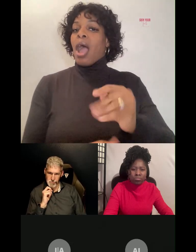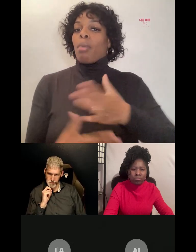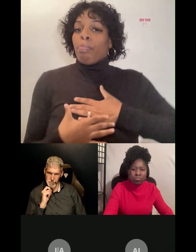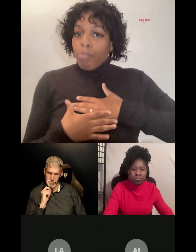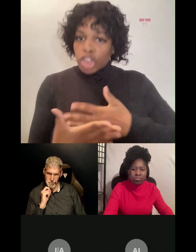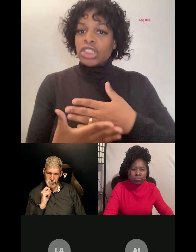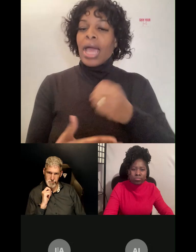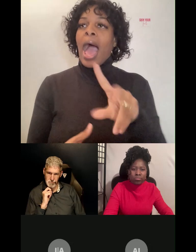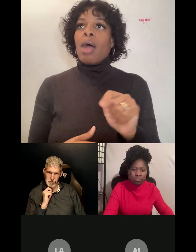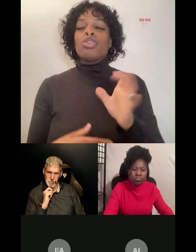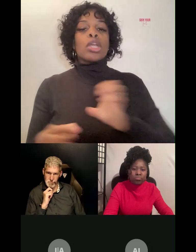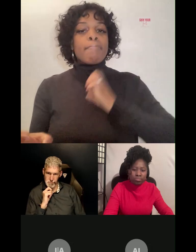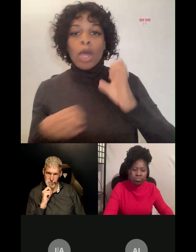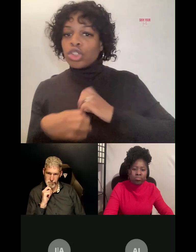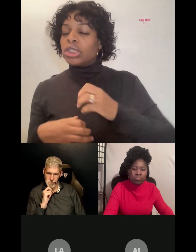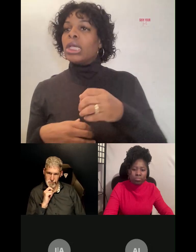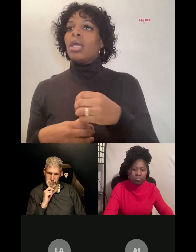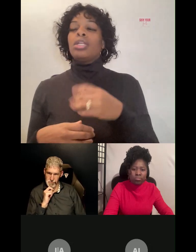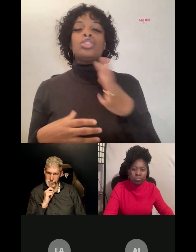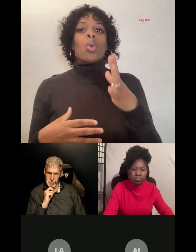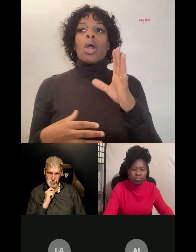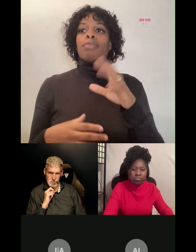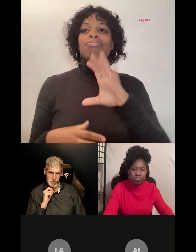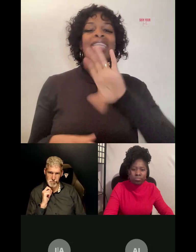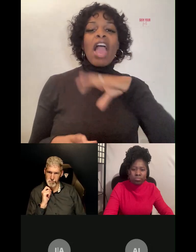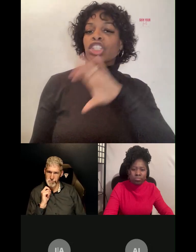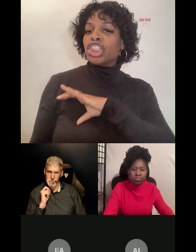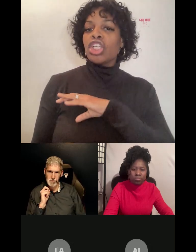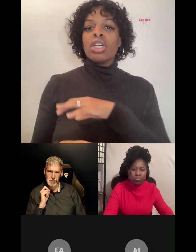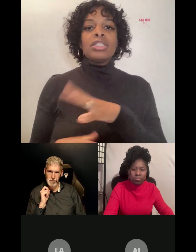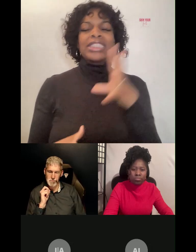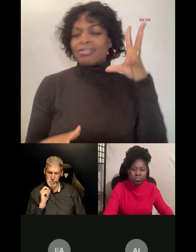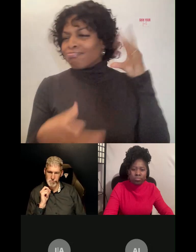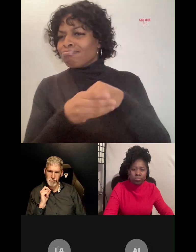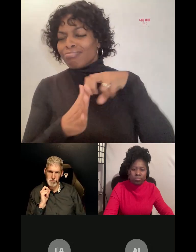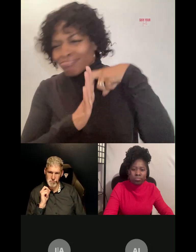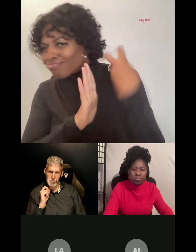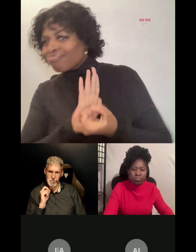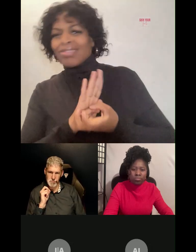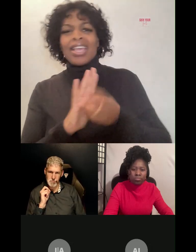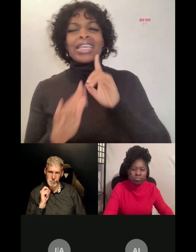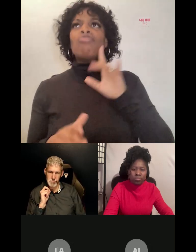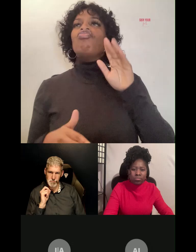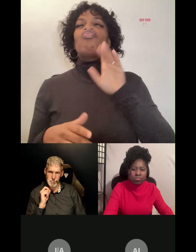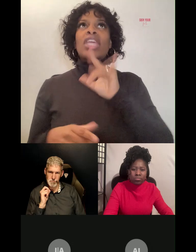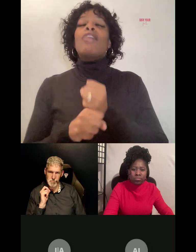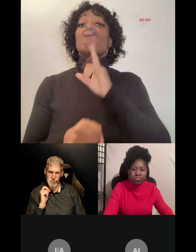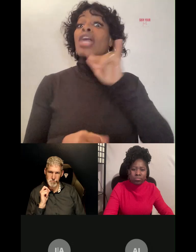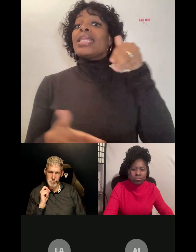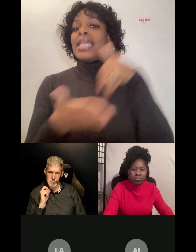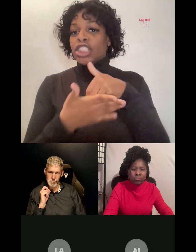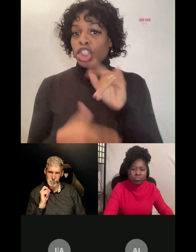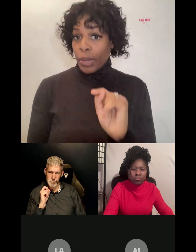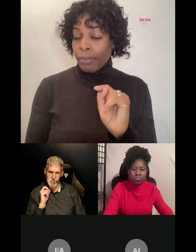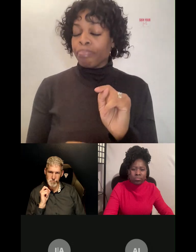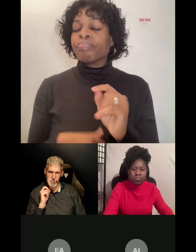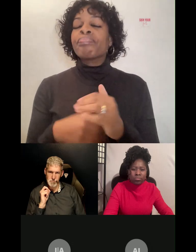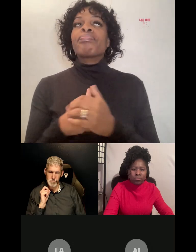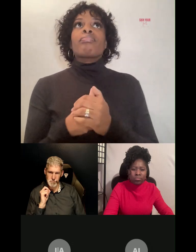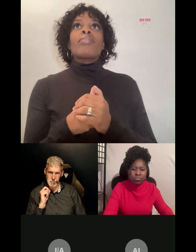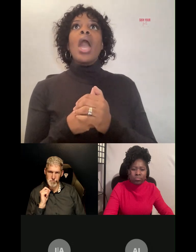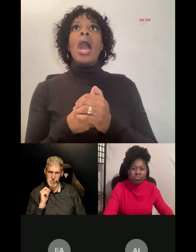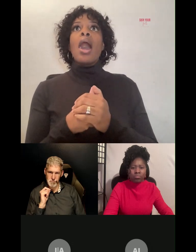stuff out, push it out, your emotion, your character, get get really into